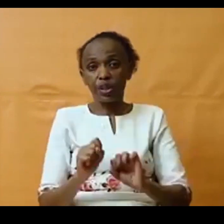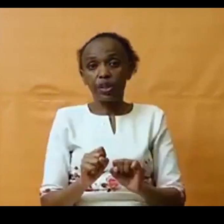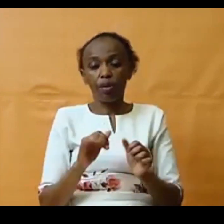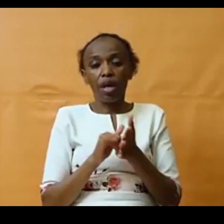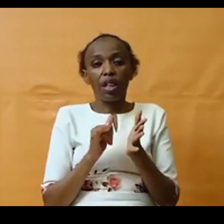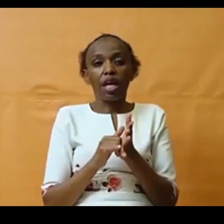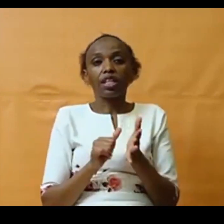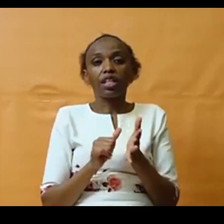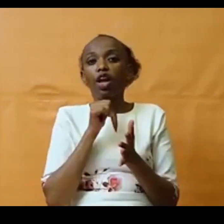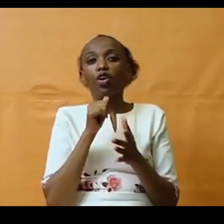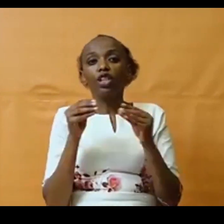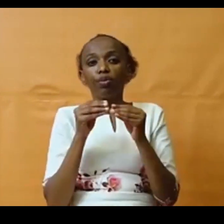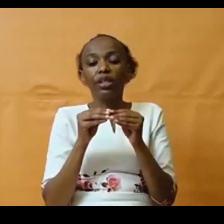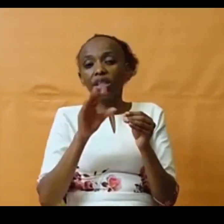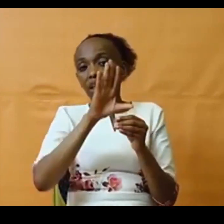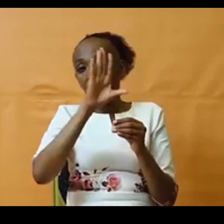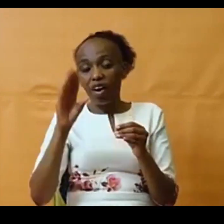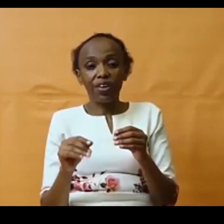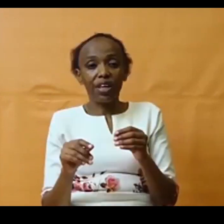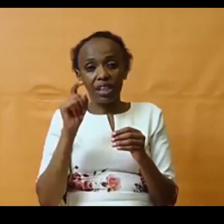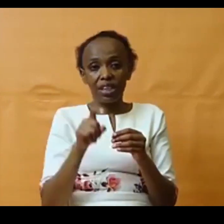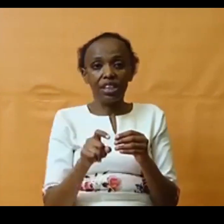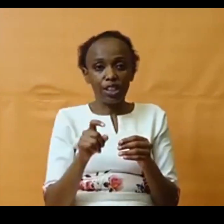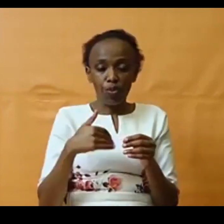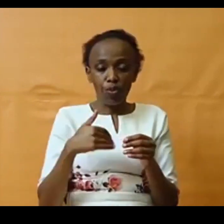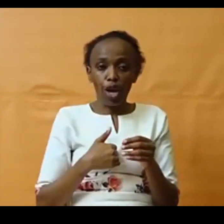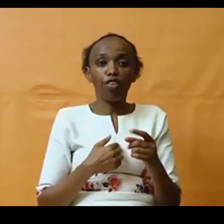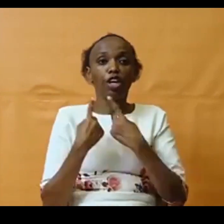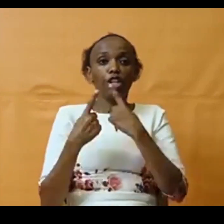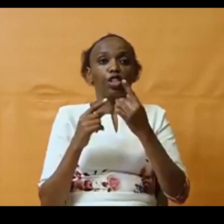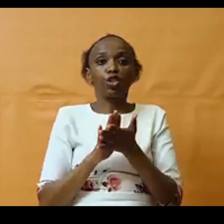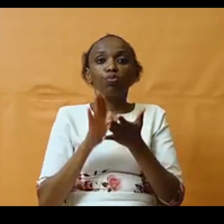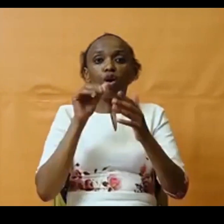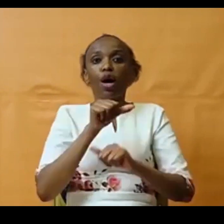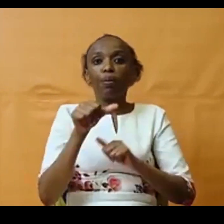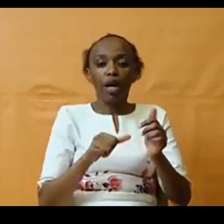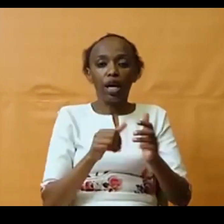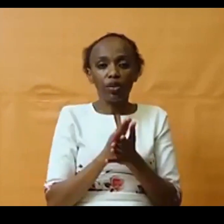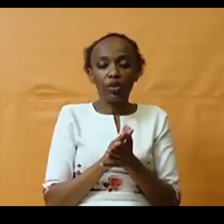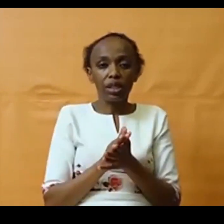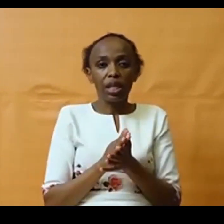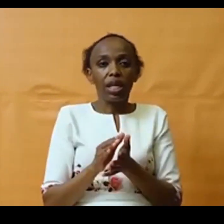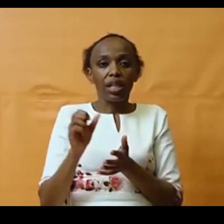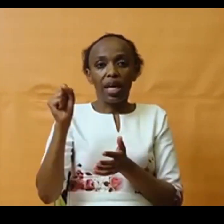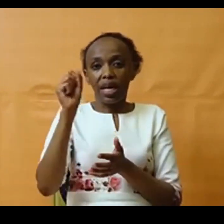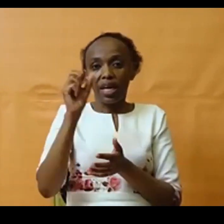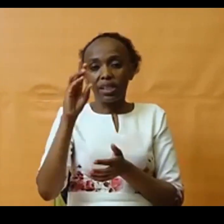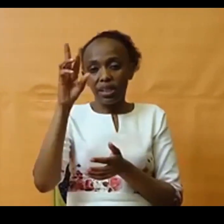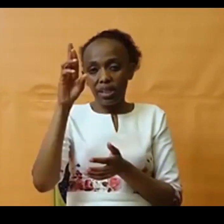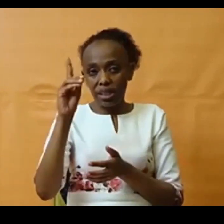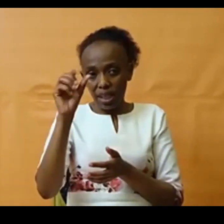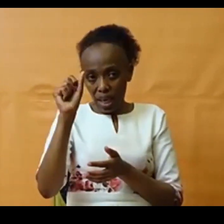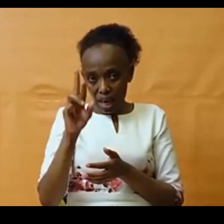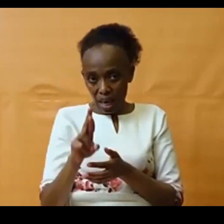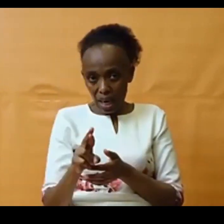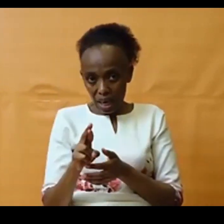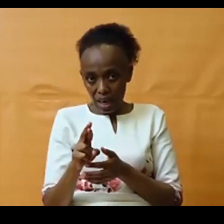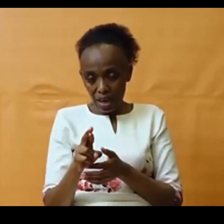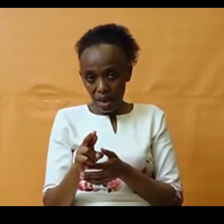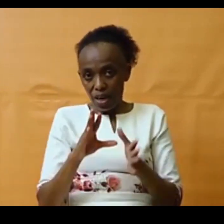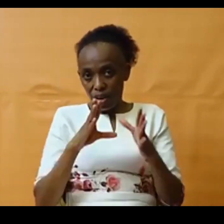meeting African needs. We've already talked a little bit about the SDRs, too few going to